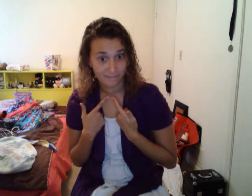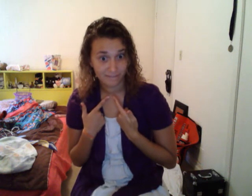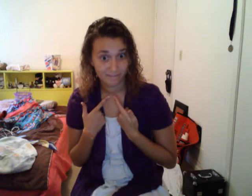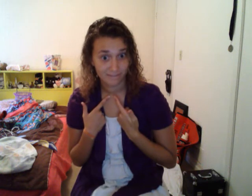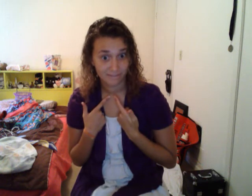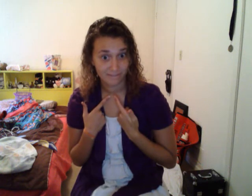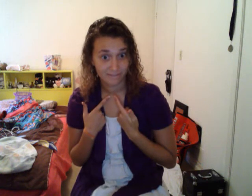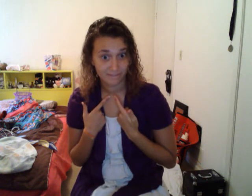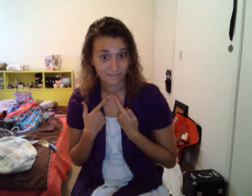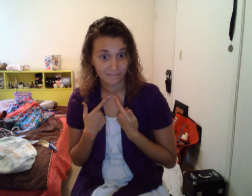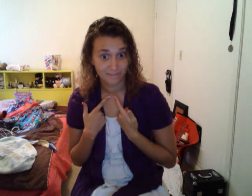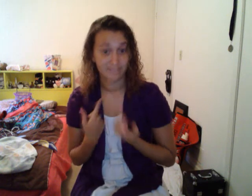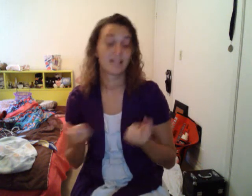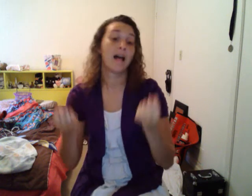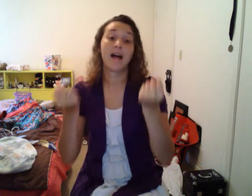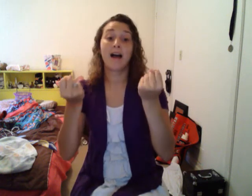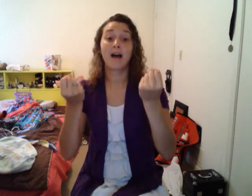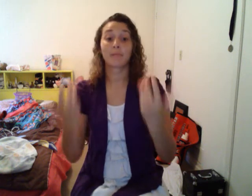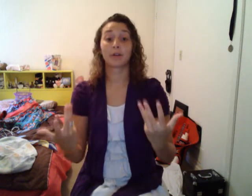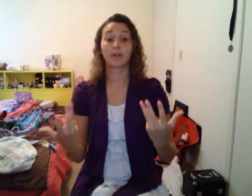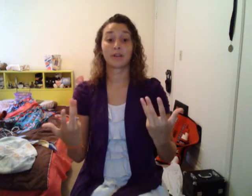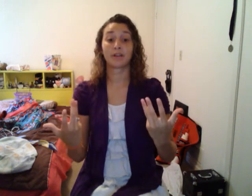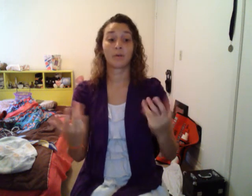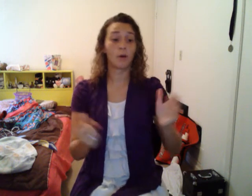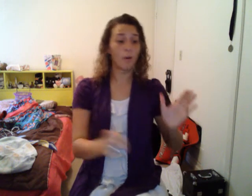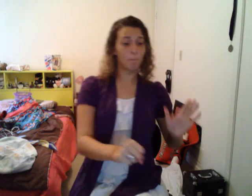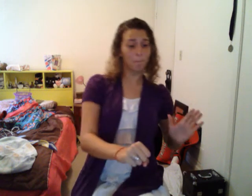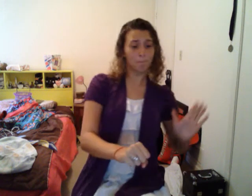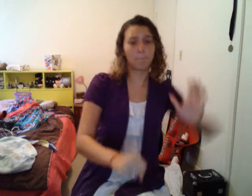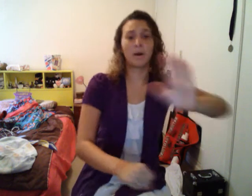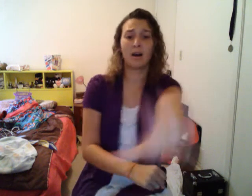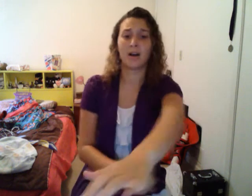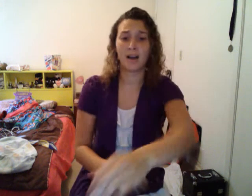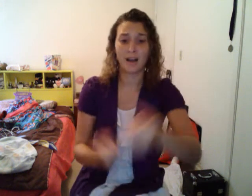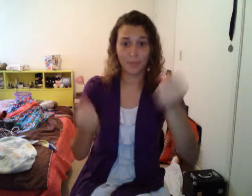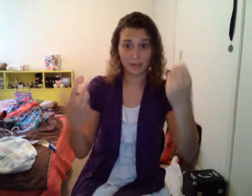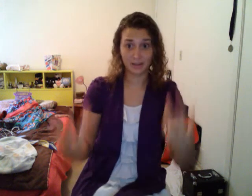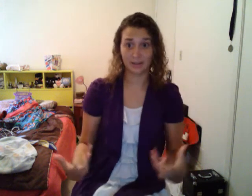how many would push the fat man over the bridge? Raise your hand.